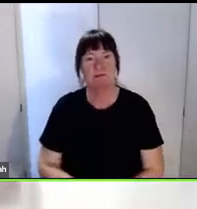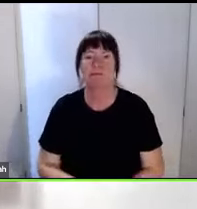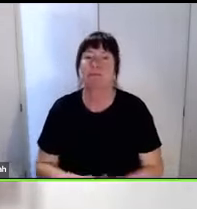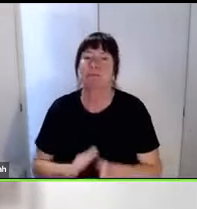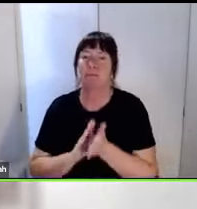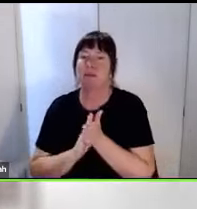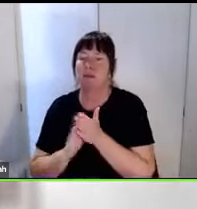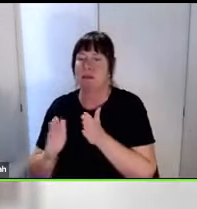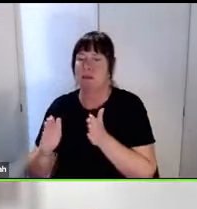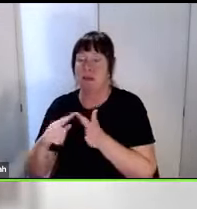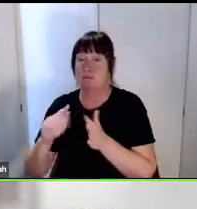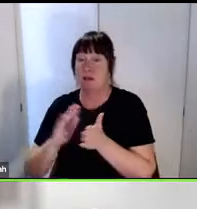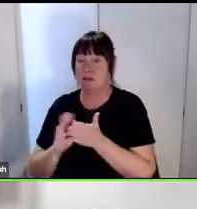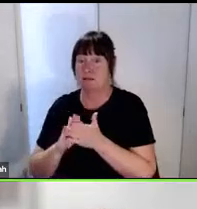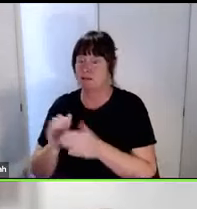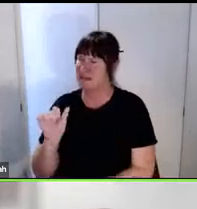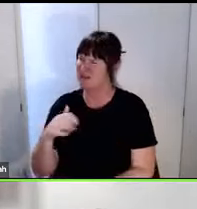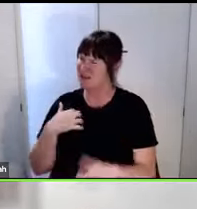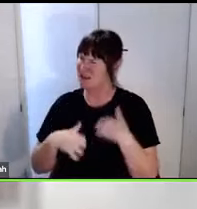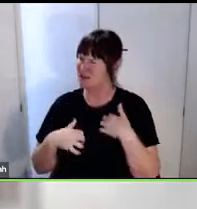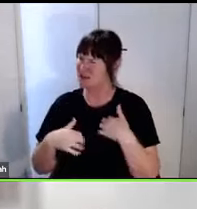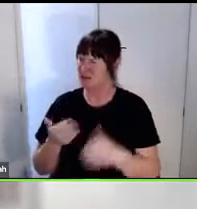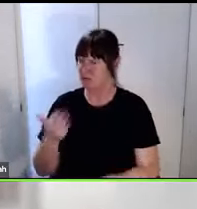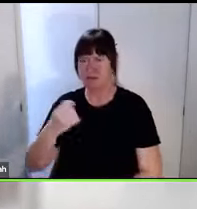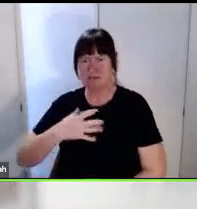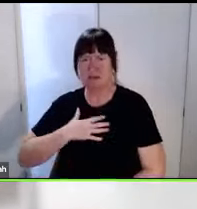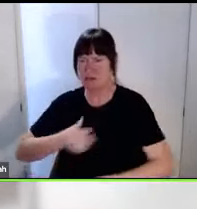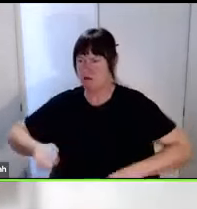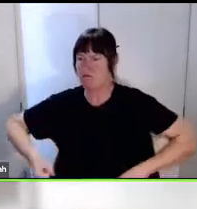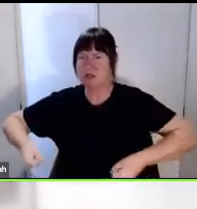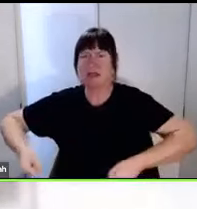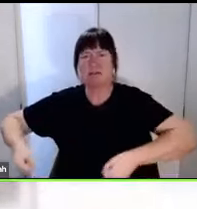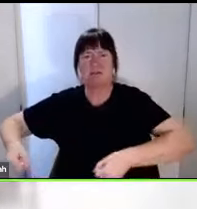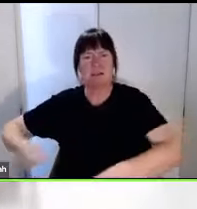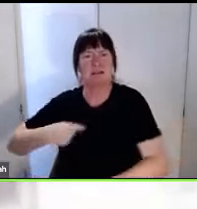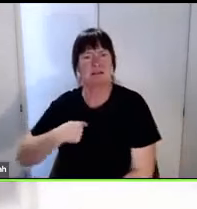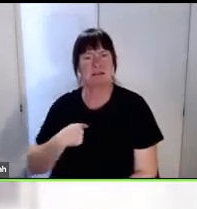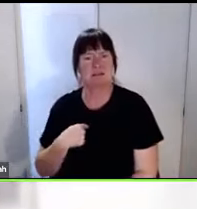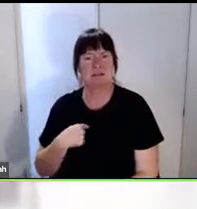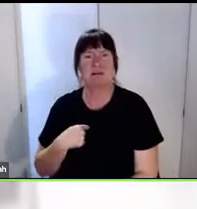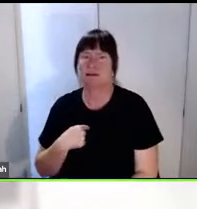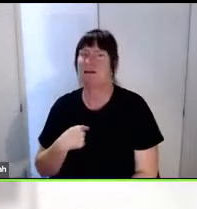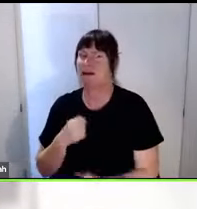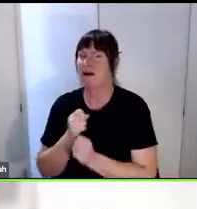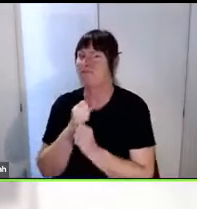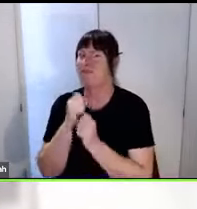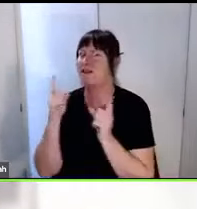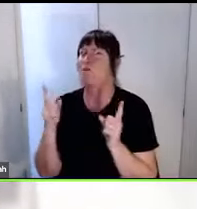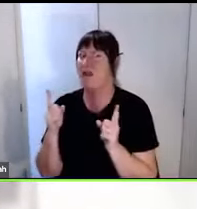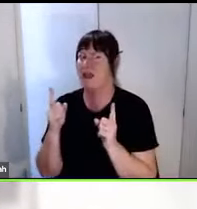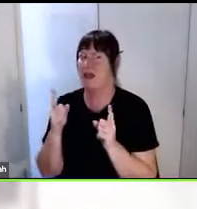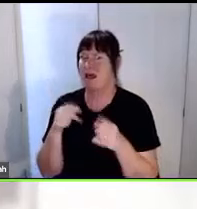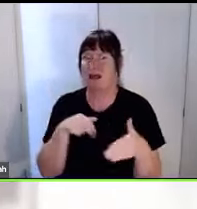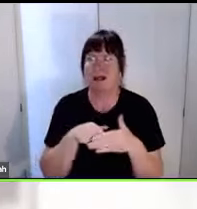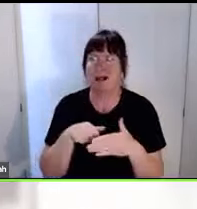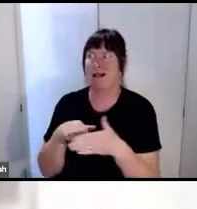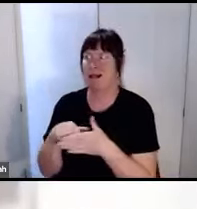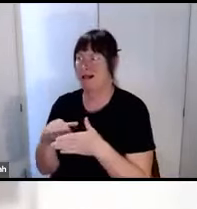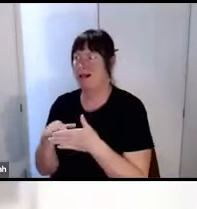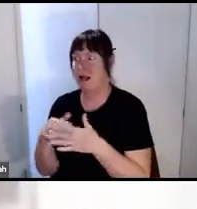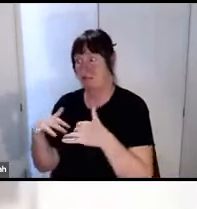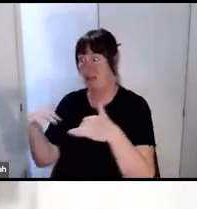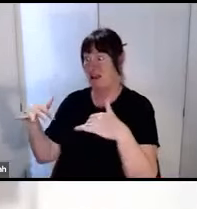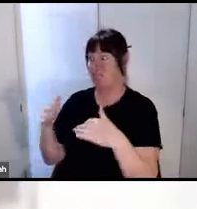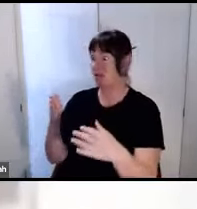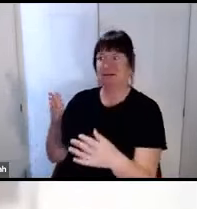someone who was recently on crutches, double crutches for some time, I'm vividly aware how inaccessible our parliament is. Yeah, you